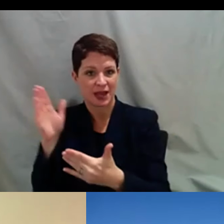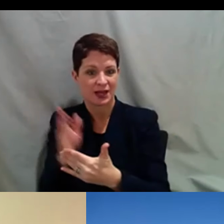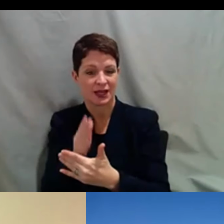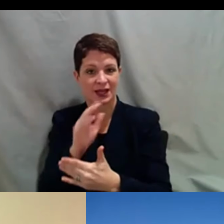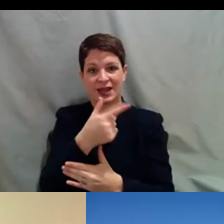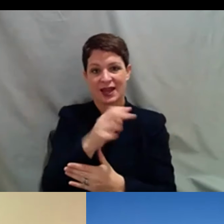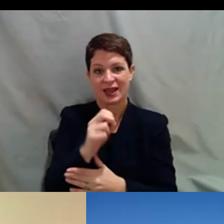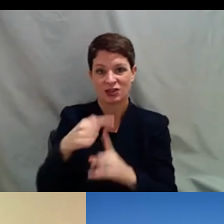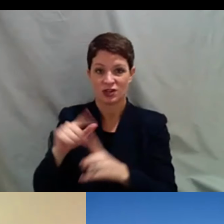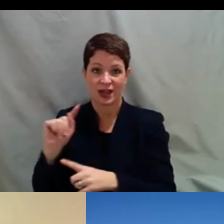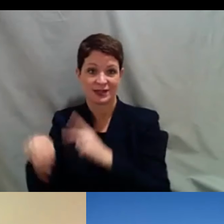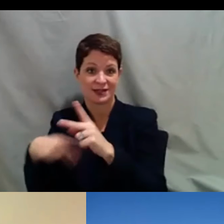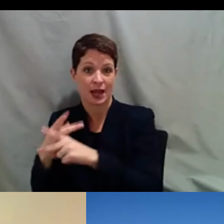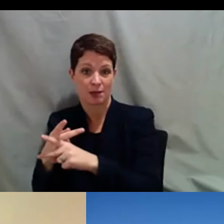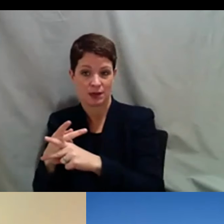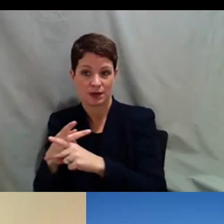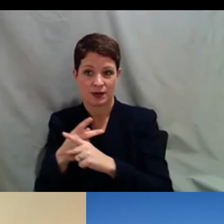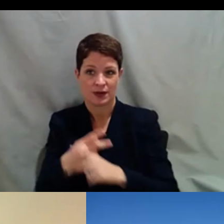type?